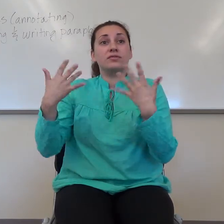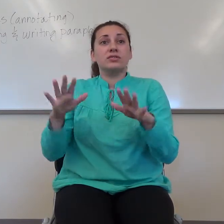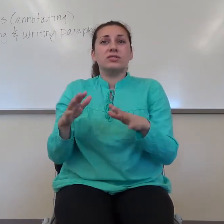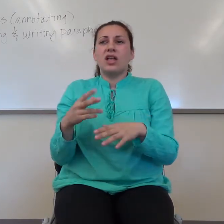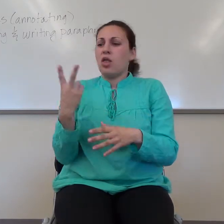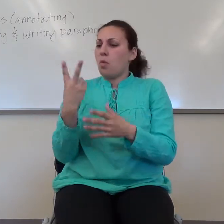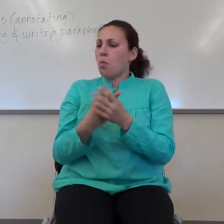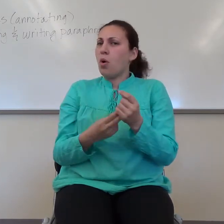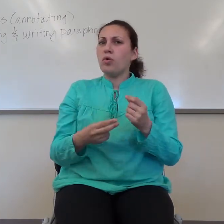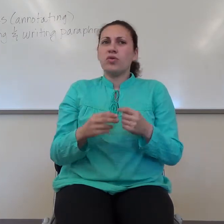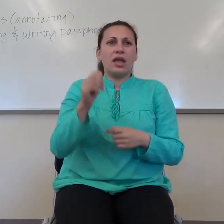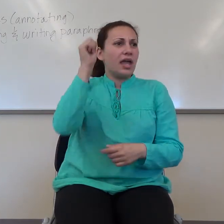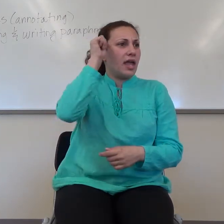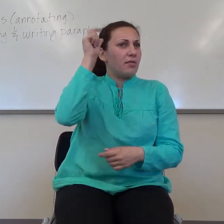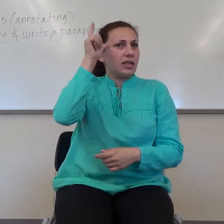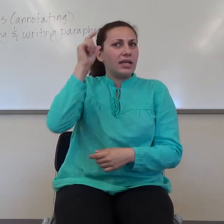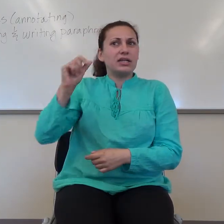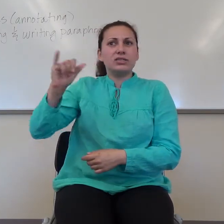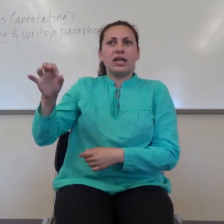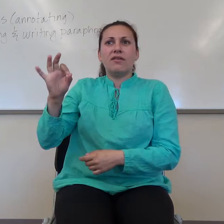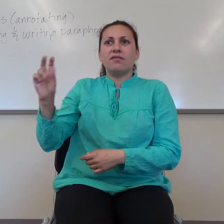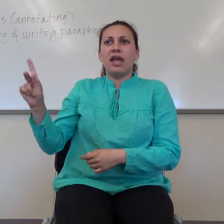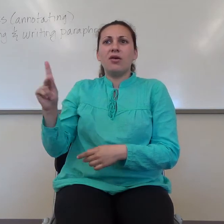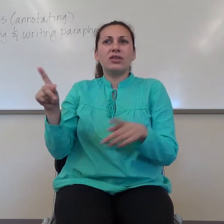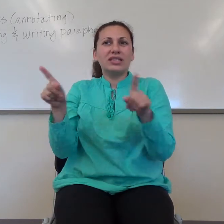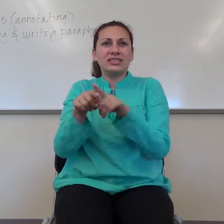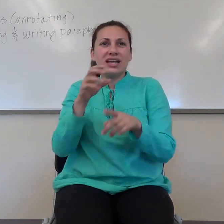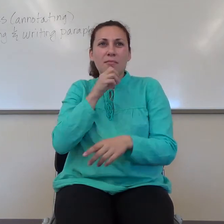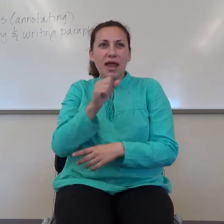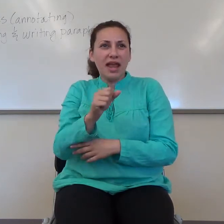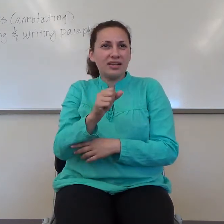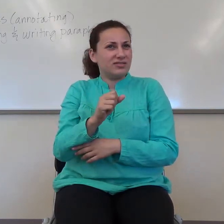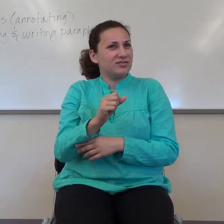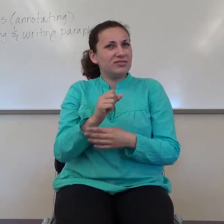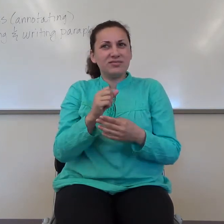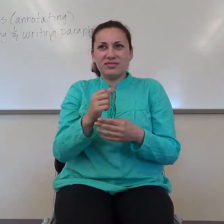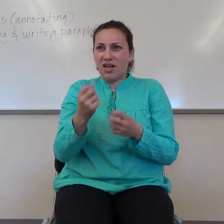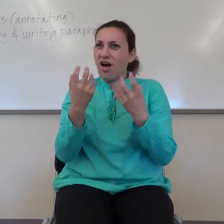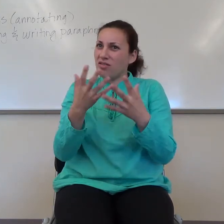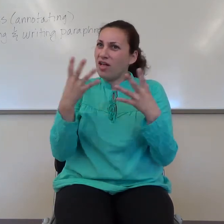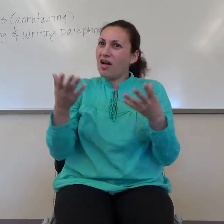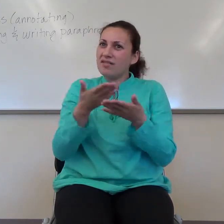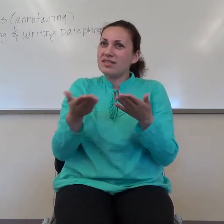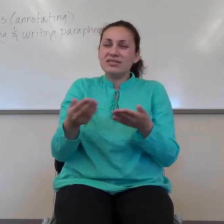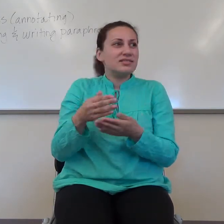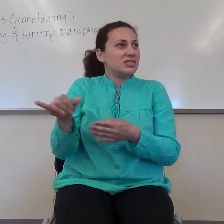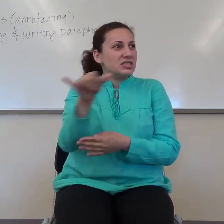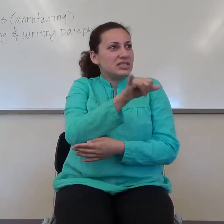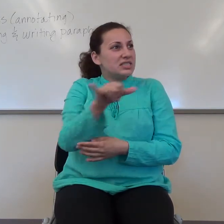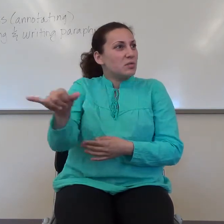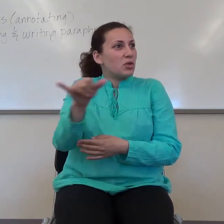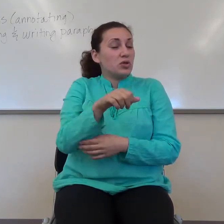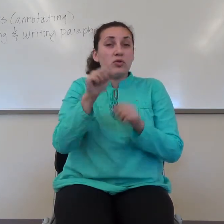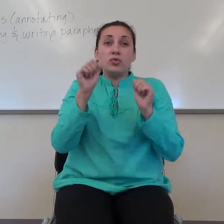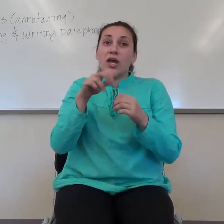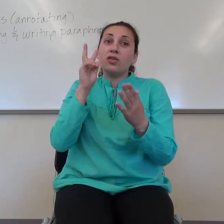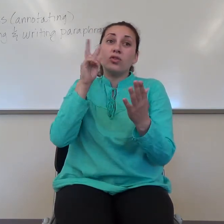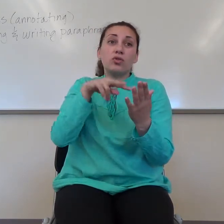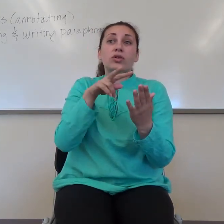something. There are all these other things that people have written up. You can go and look for it. Well, actually, I